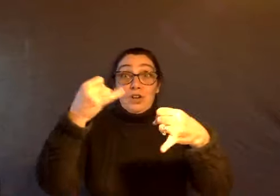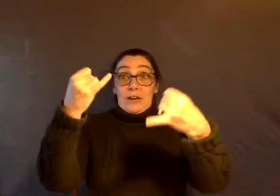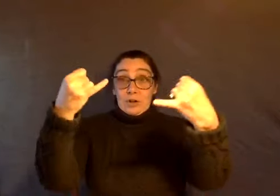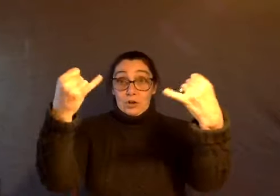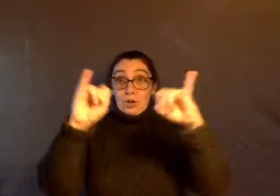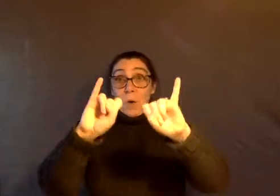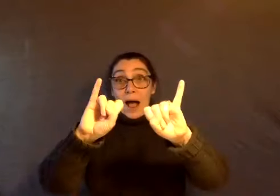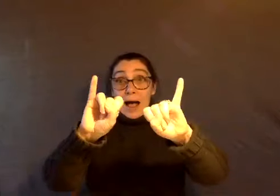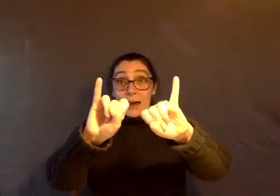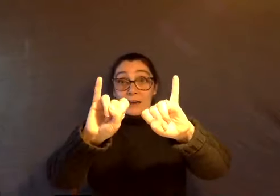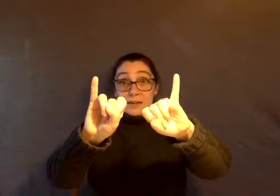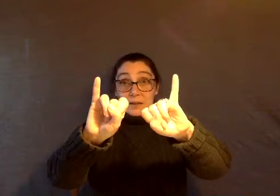Institution, 2 I's.